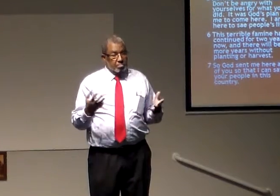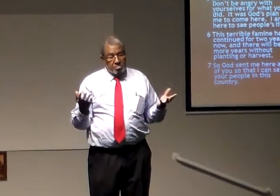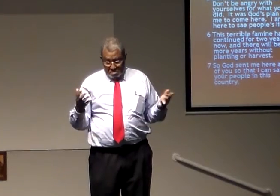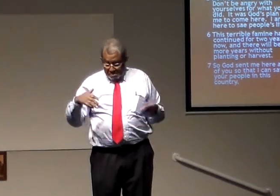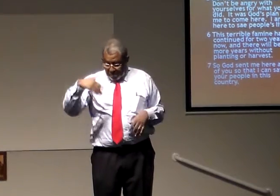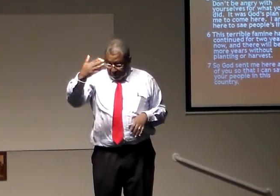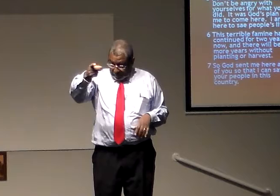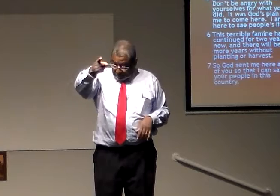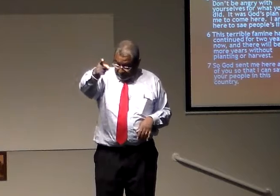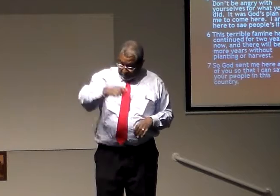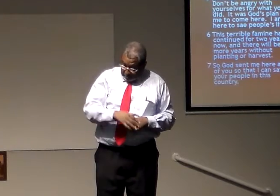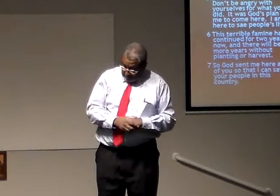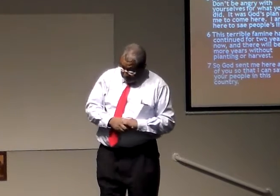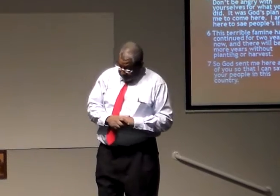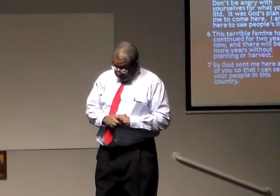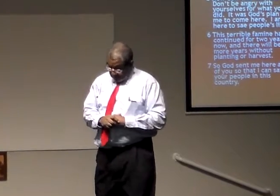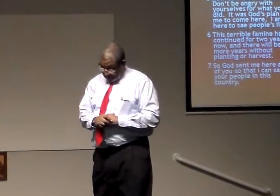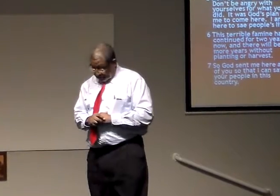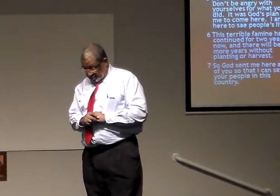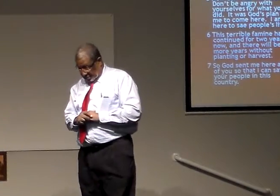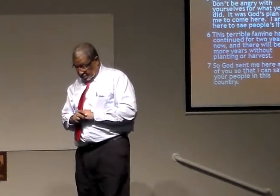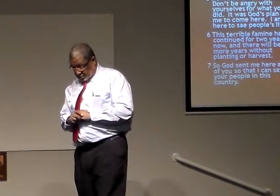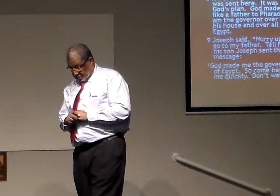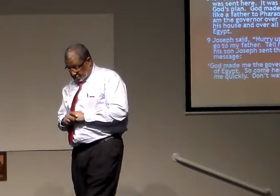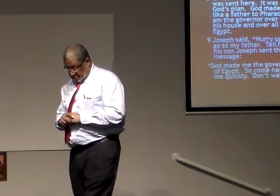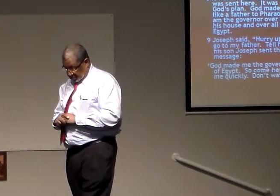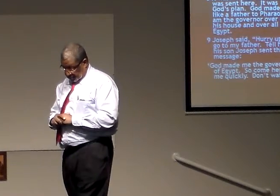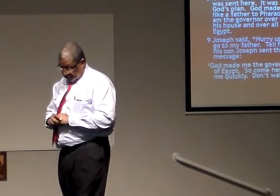me, you will be safe. Let's find out next.